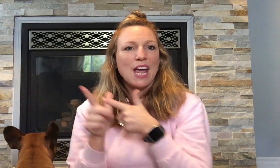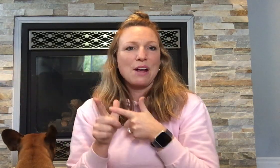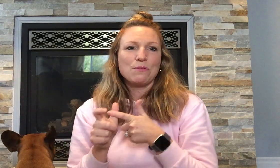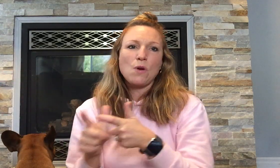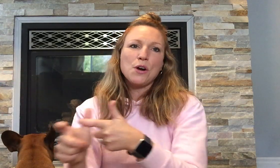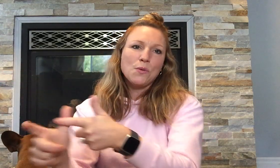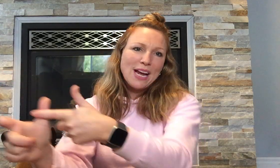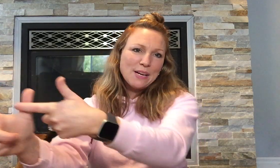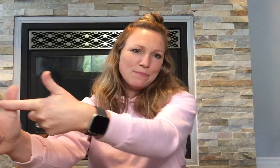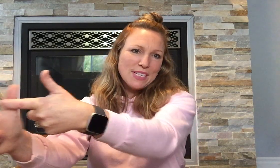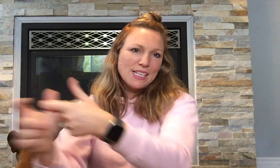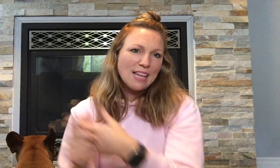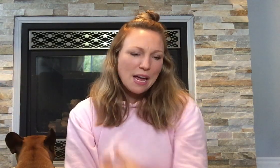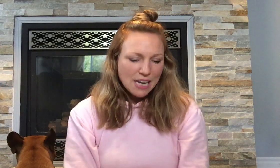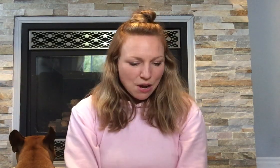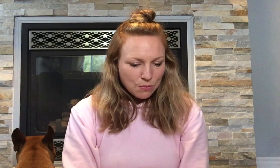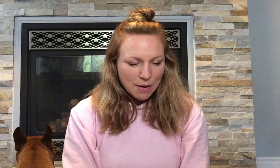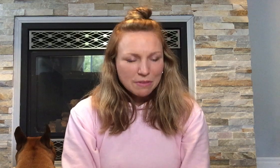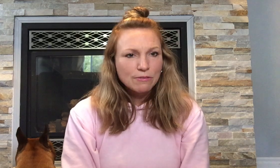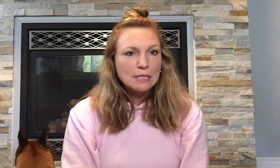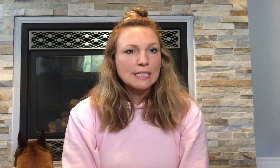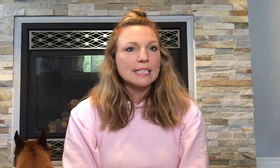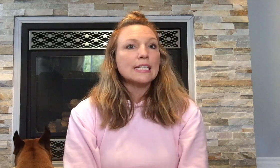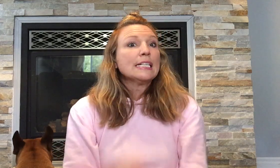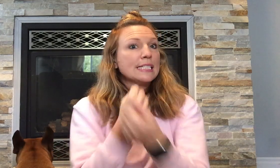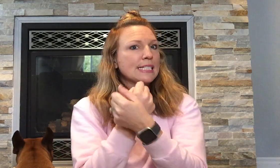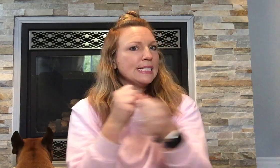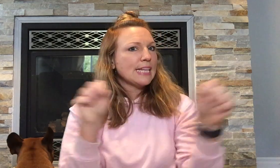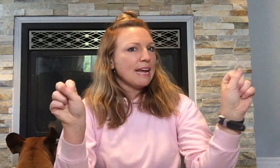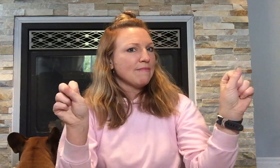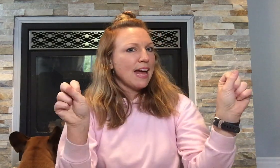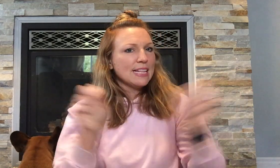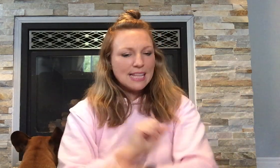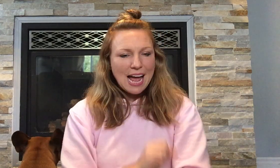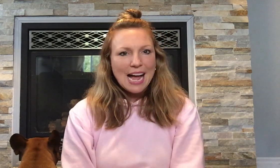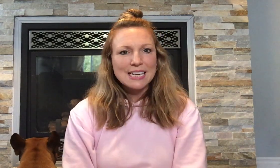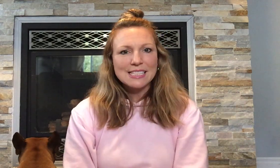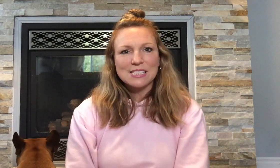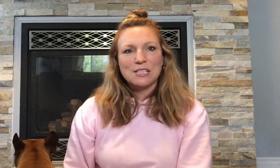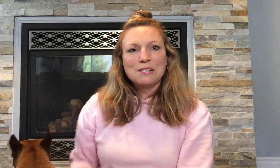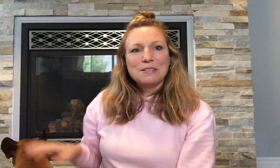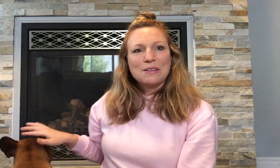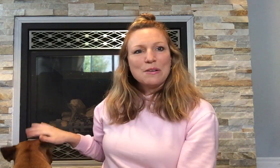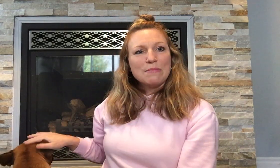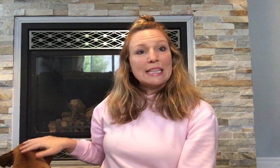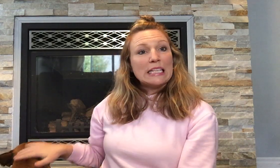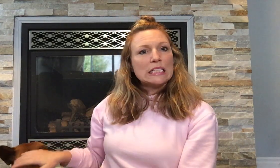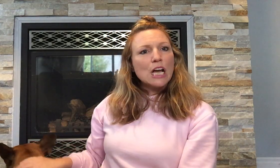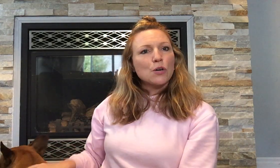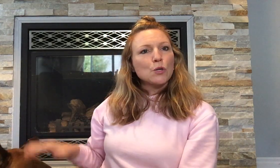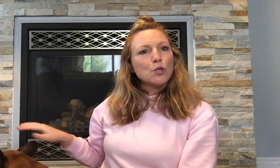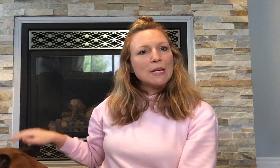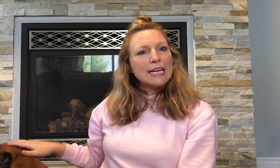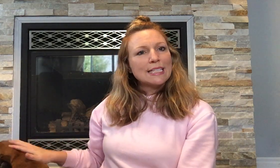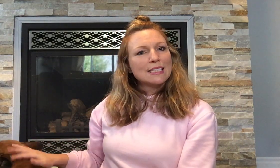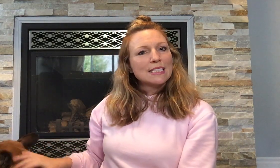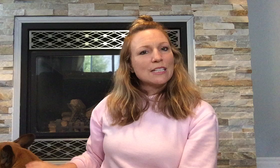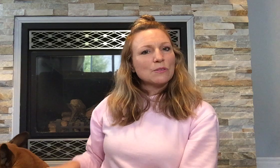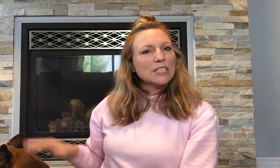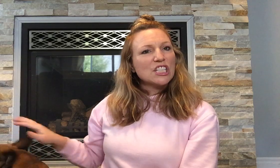Okay, run away. They say that right before the safe at last. This is my little dog Ruby. Don't think she